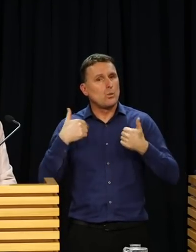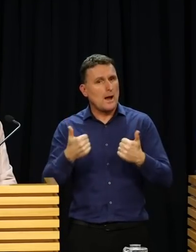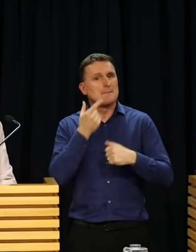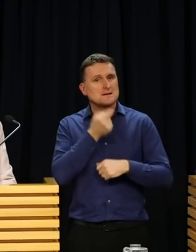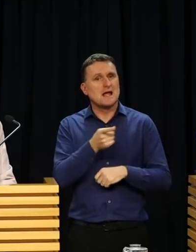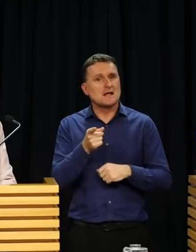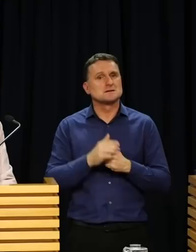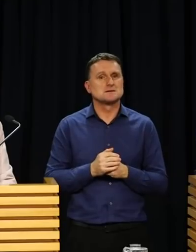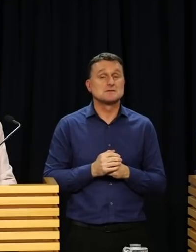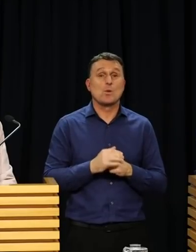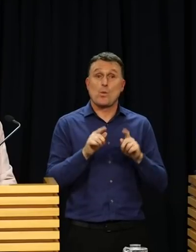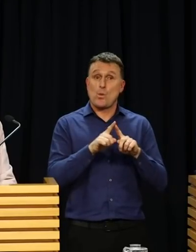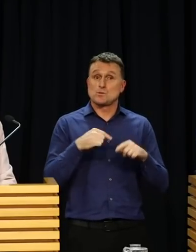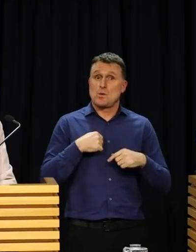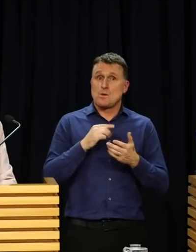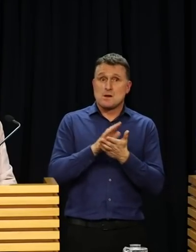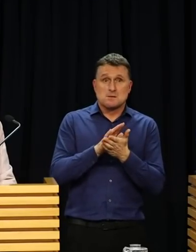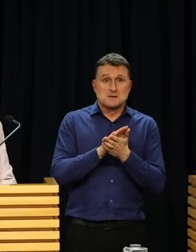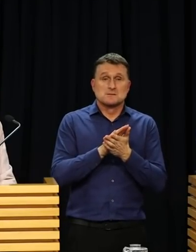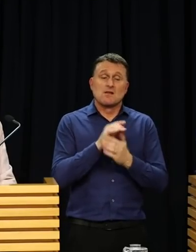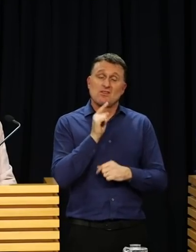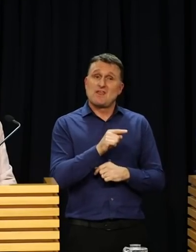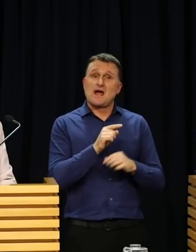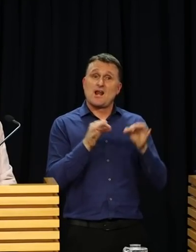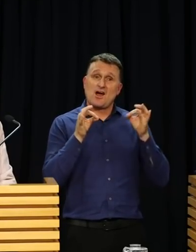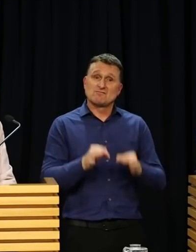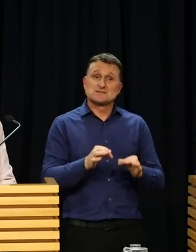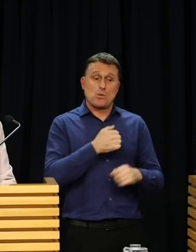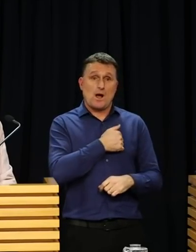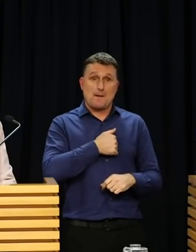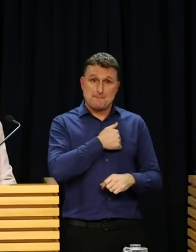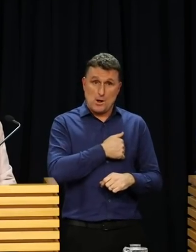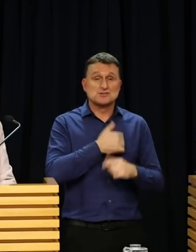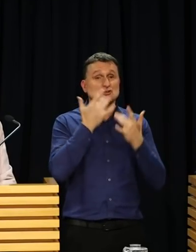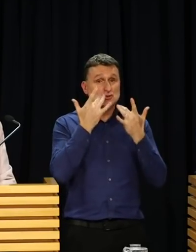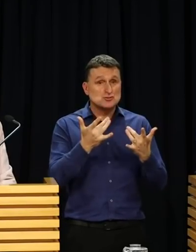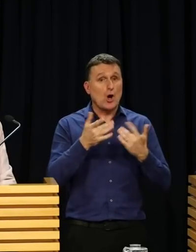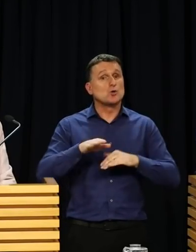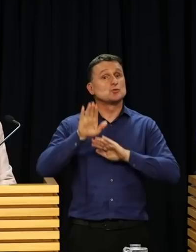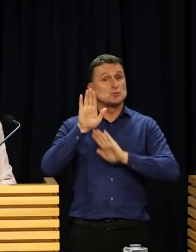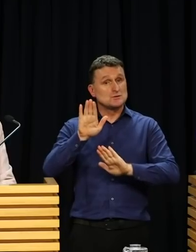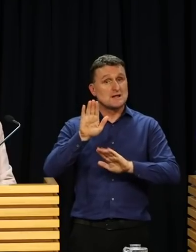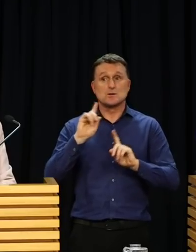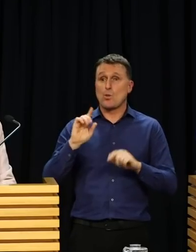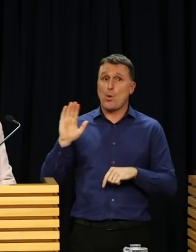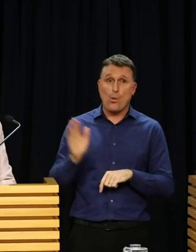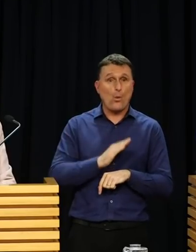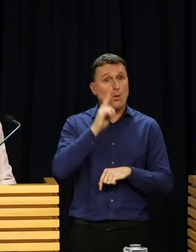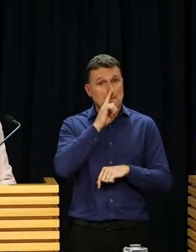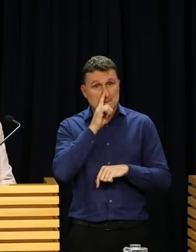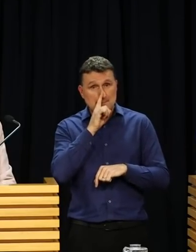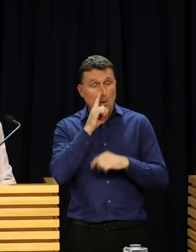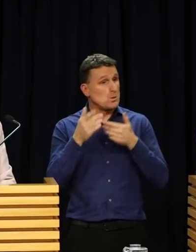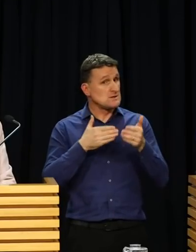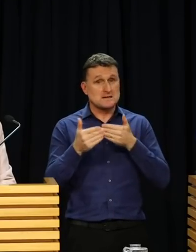I'm also hopeful that the apology will reaffirm that New Zealand is a country where every person, irrespective of the